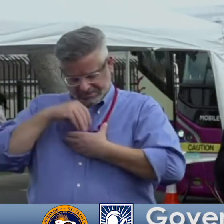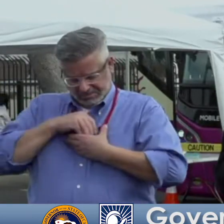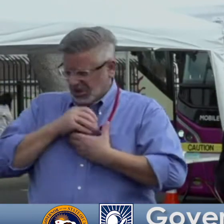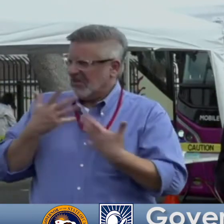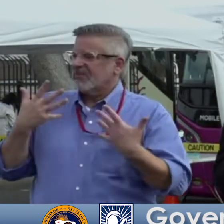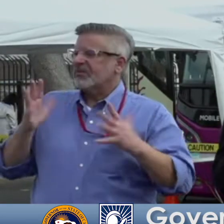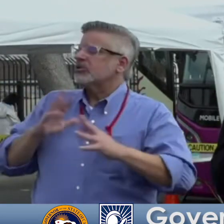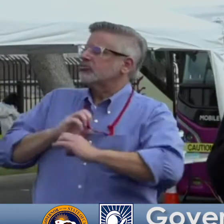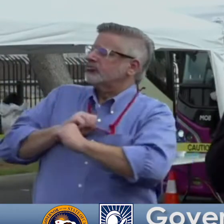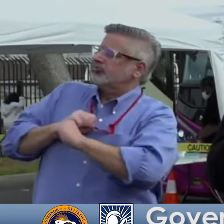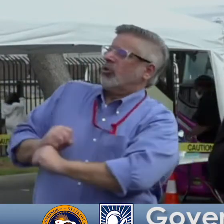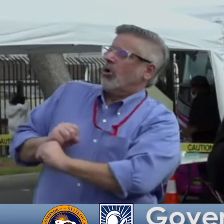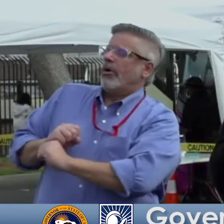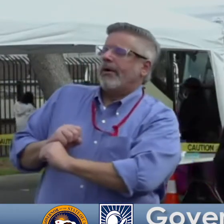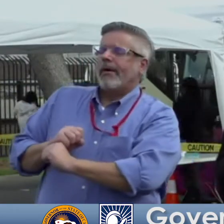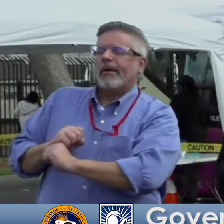such an